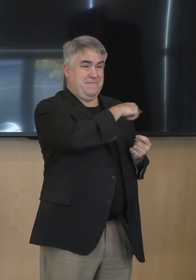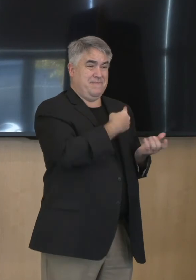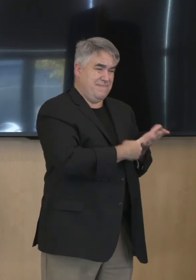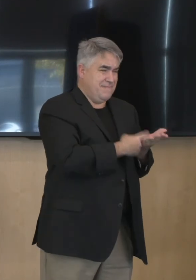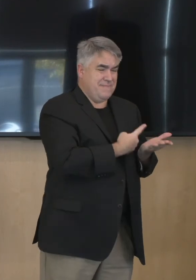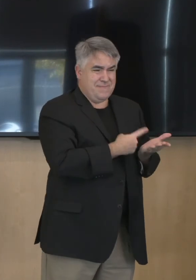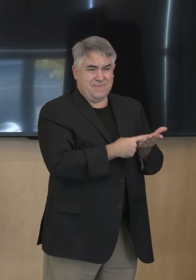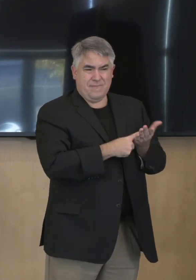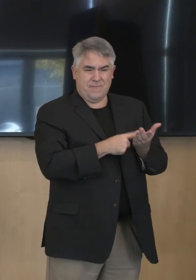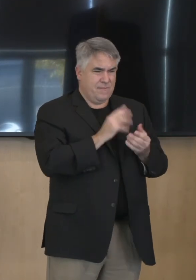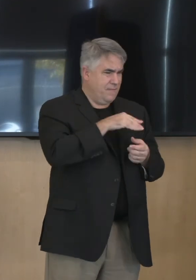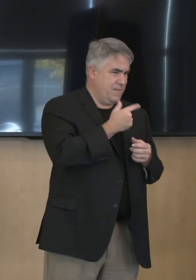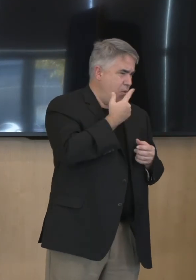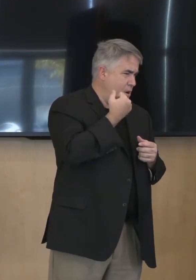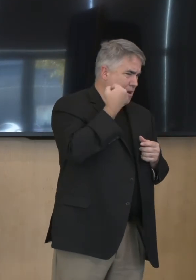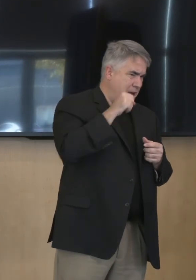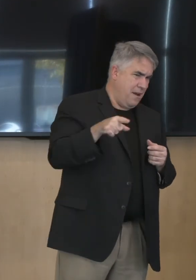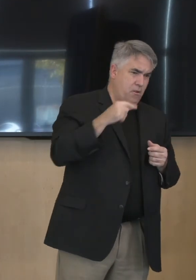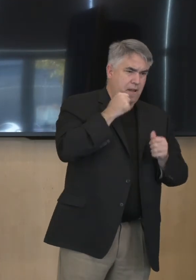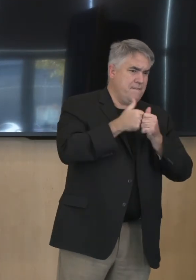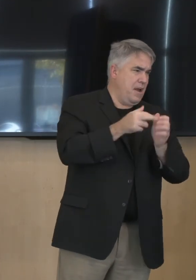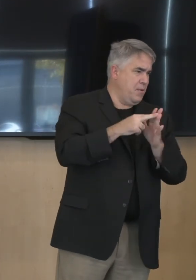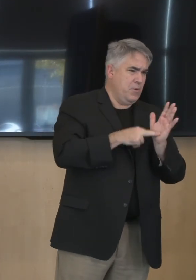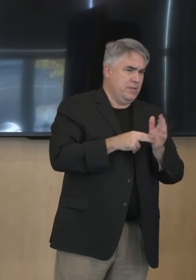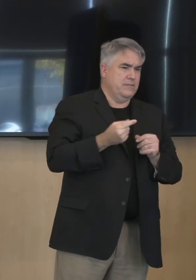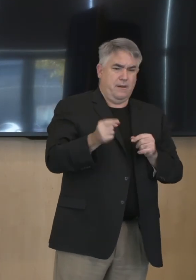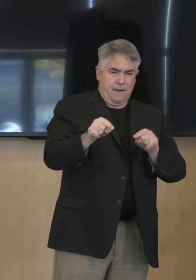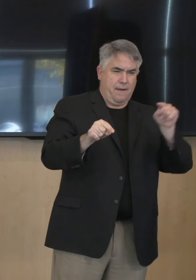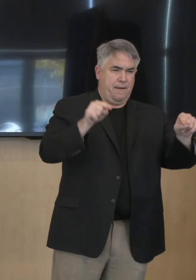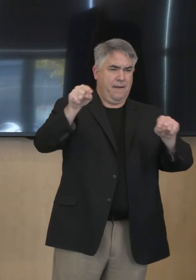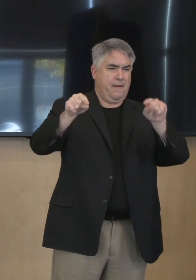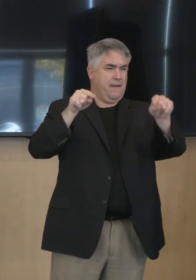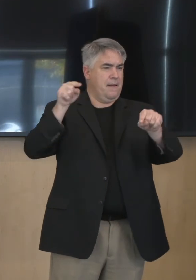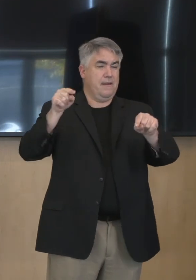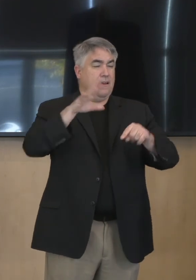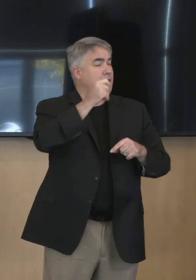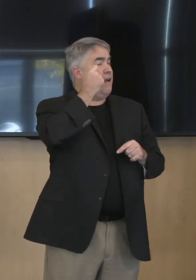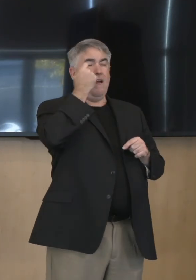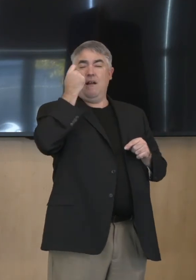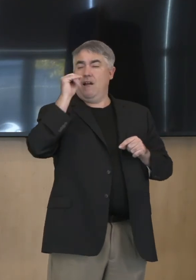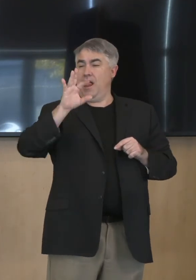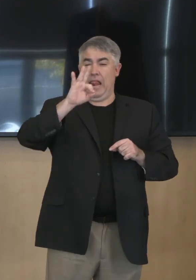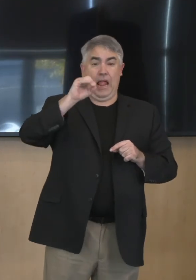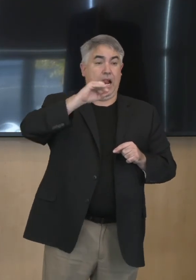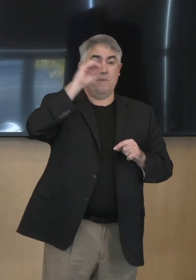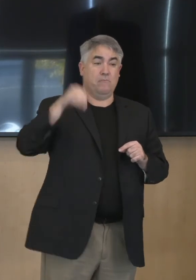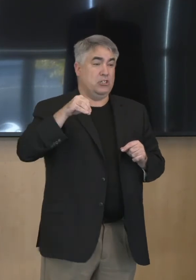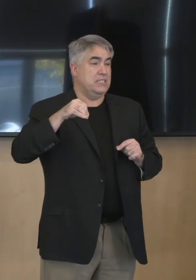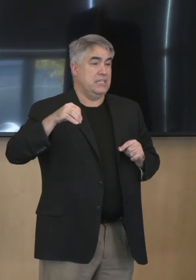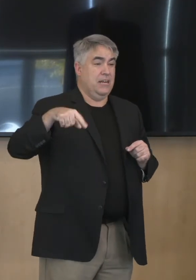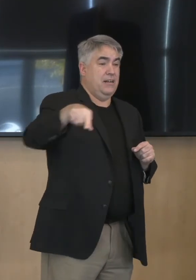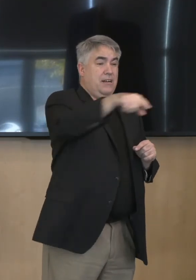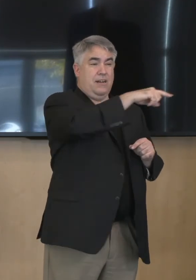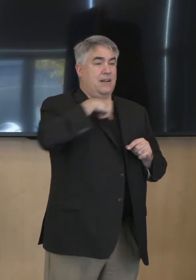those complaints, and we find that in general, about 90% of the entities come into compliance after an initial investigation or